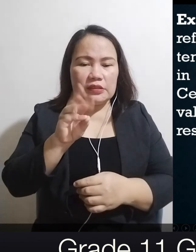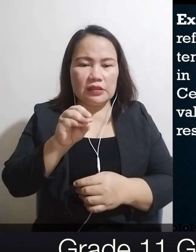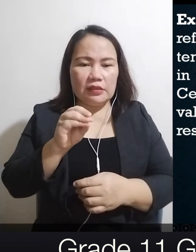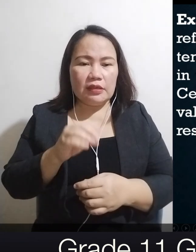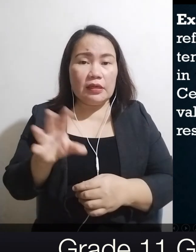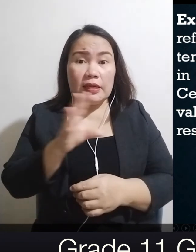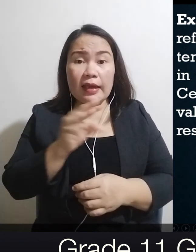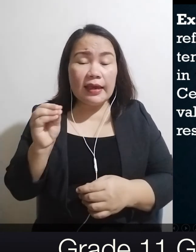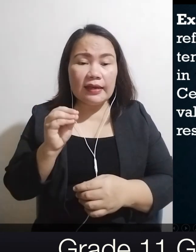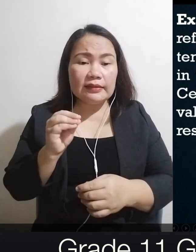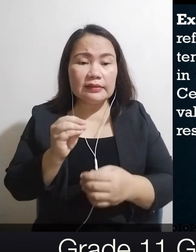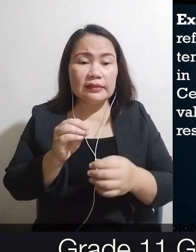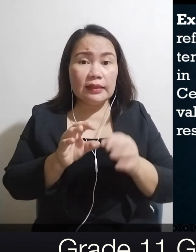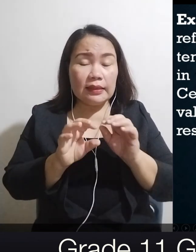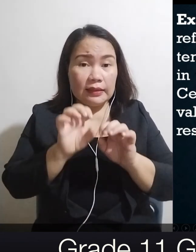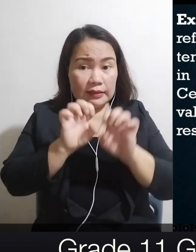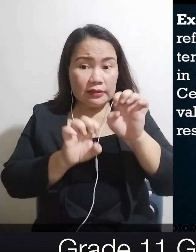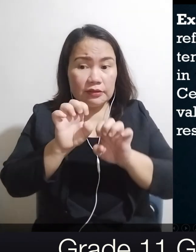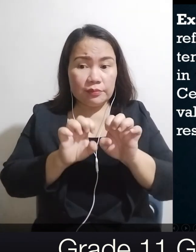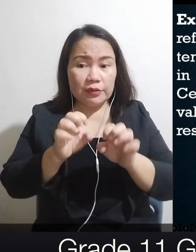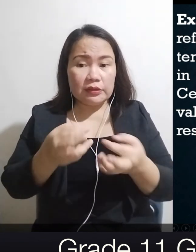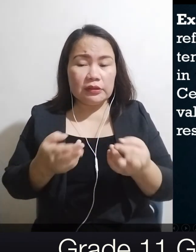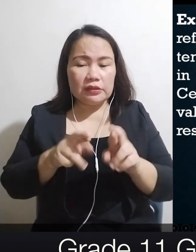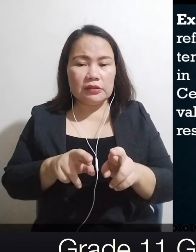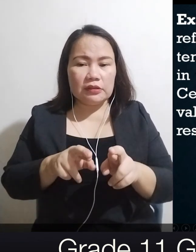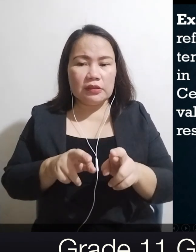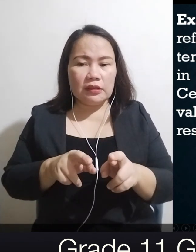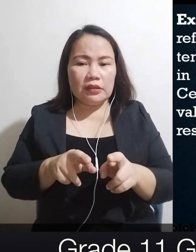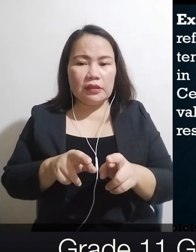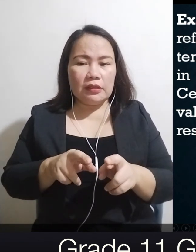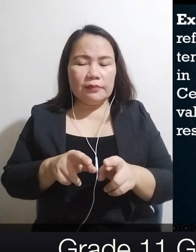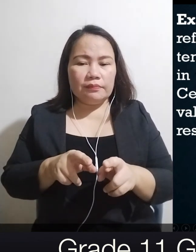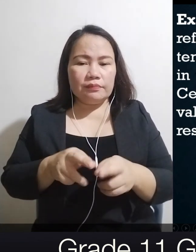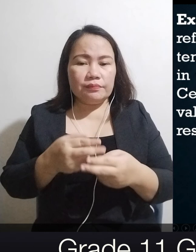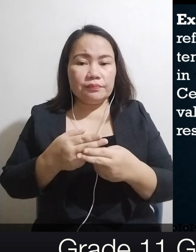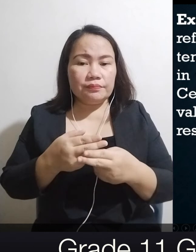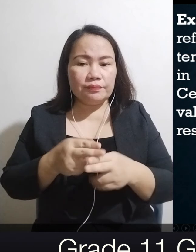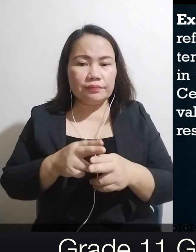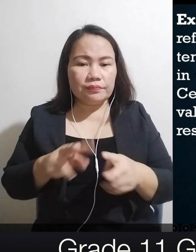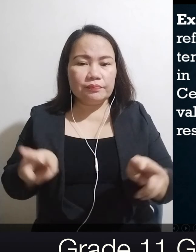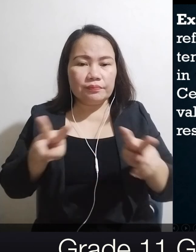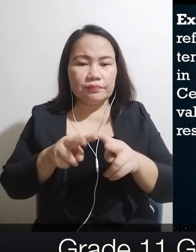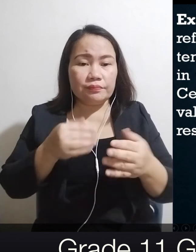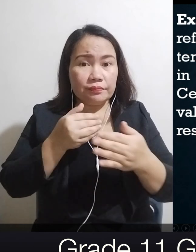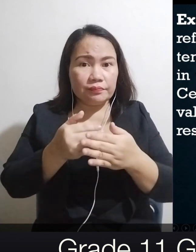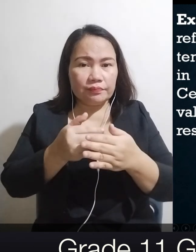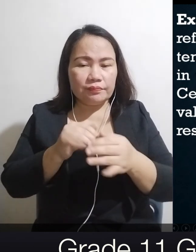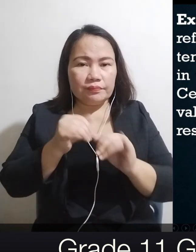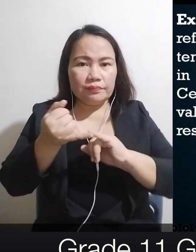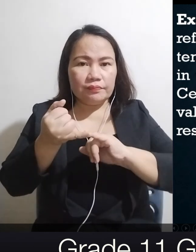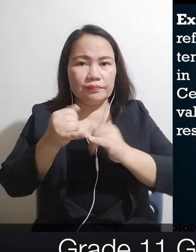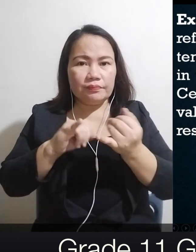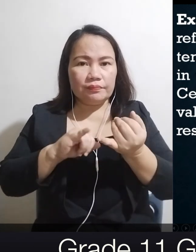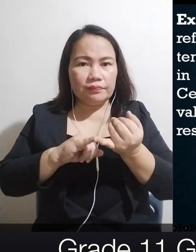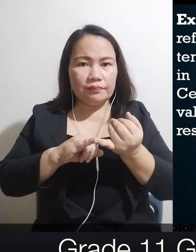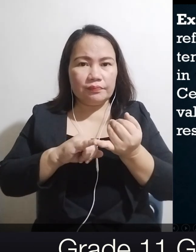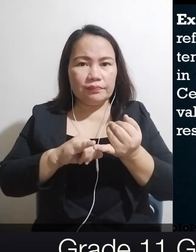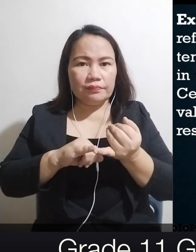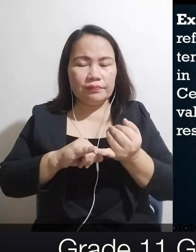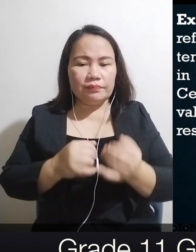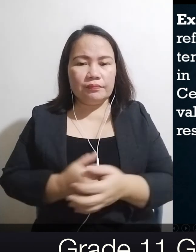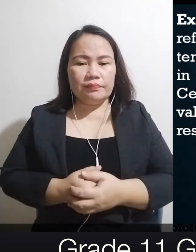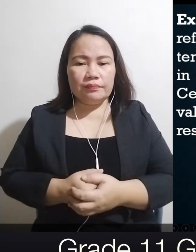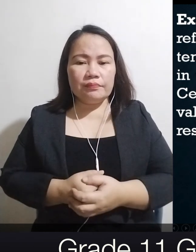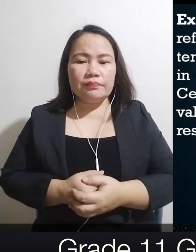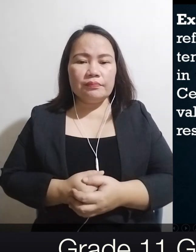40, 50, 60, and interpret your results, round up values to the nearest integer. So by using